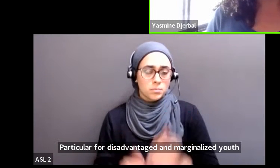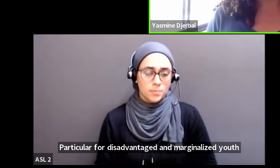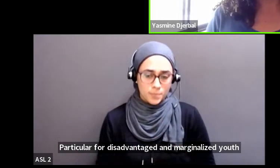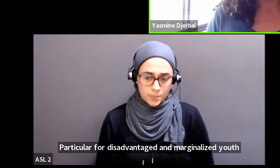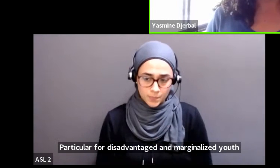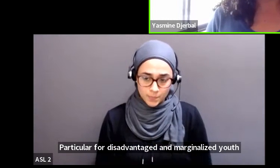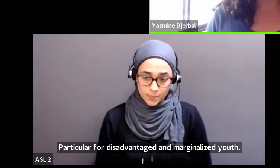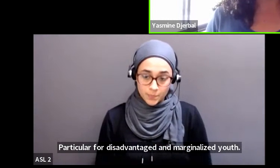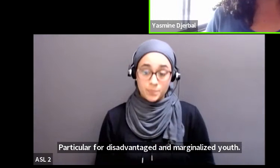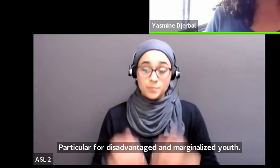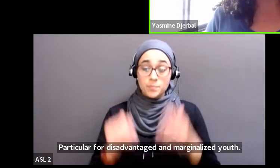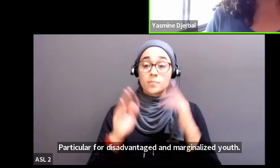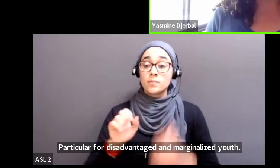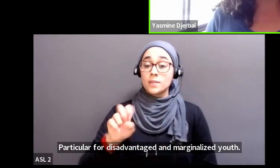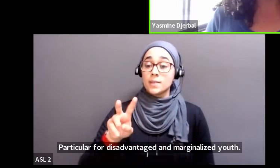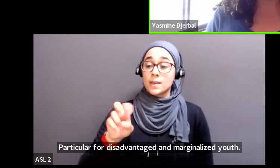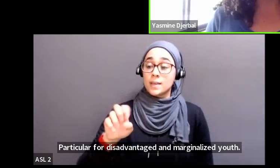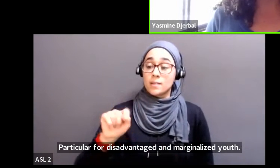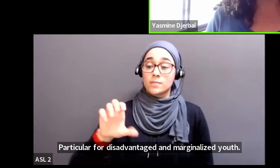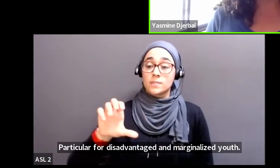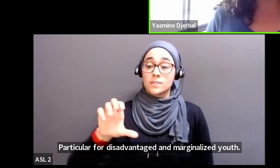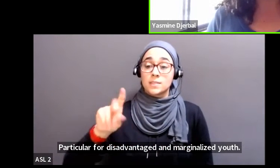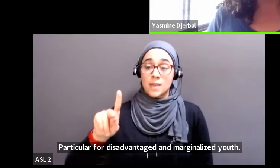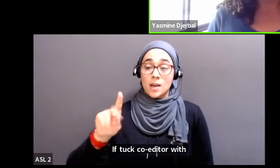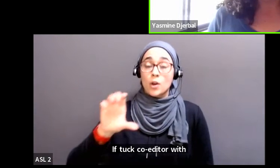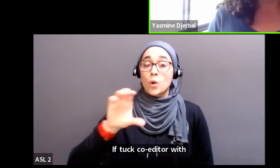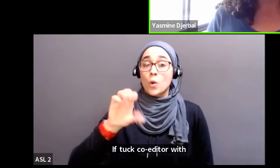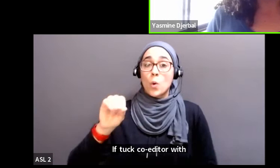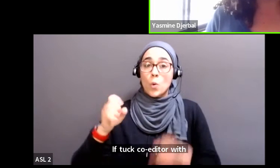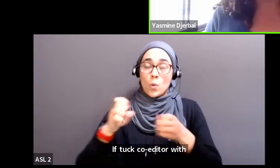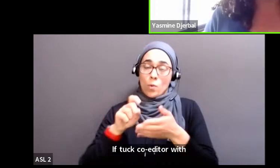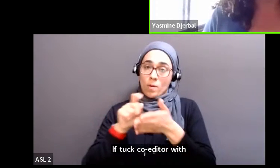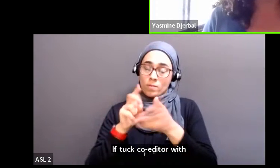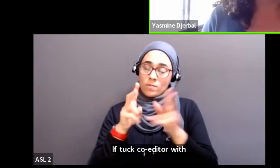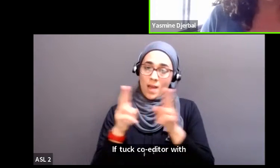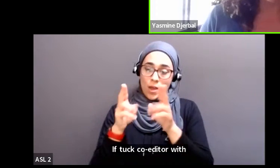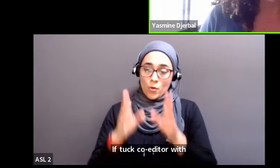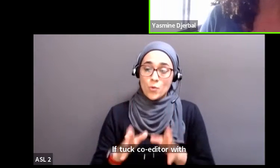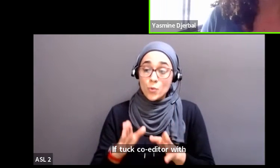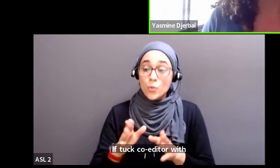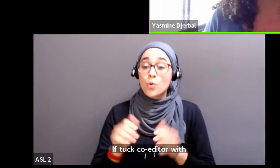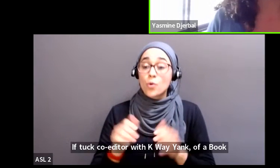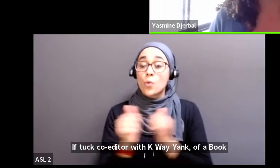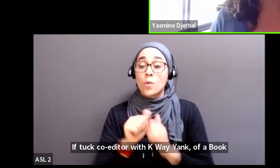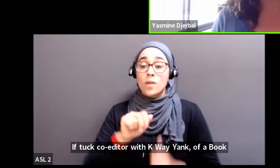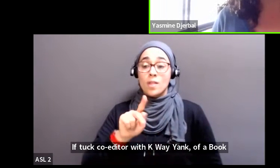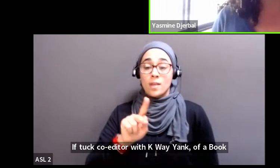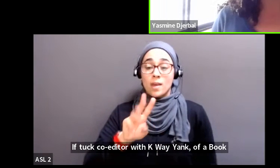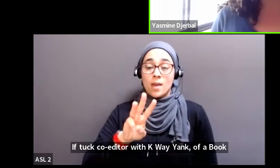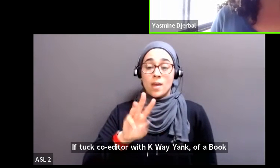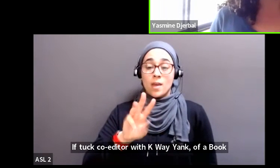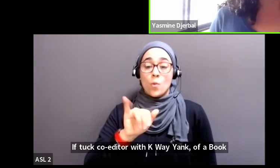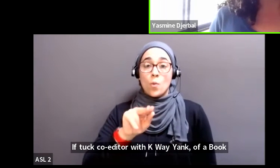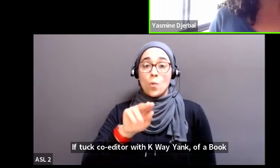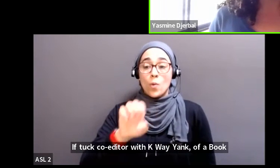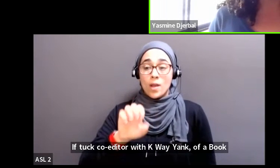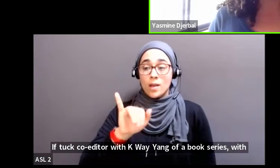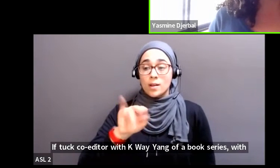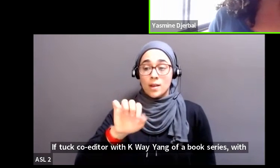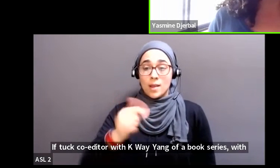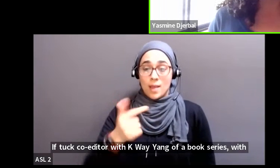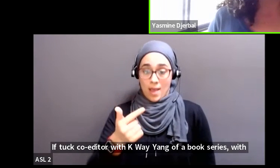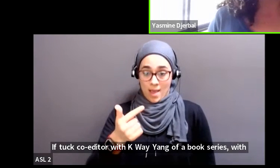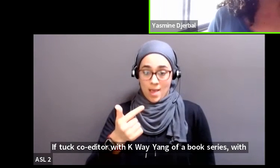Eve Tuck is co-editor with Kei Wayne Yang of a book series with Routledge titled Indigenous